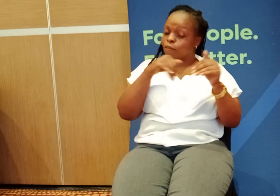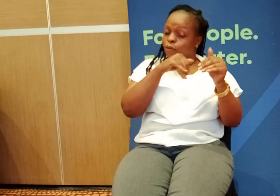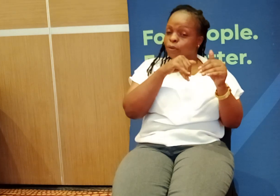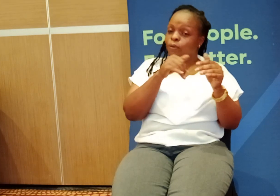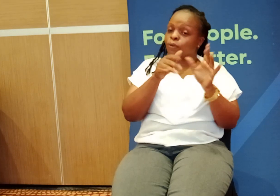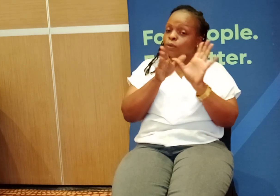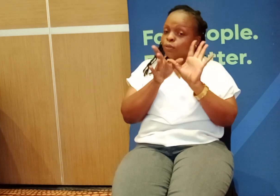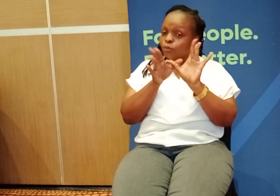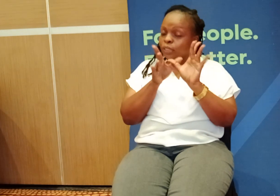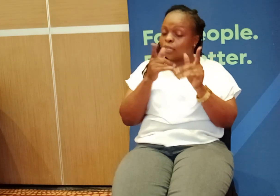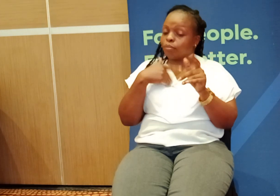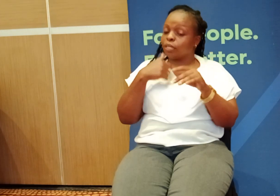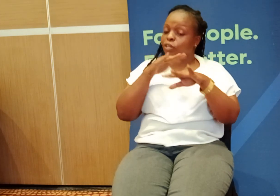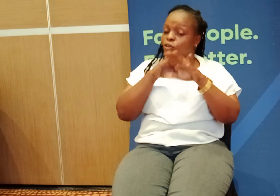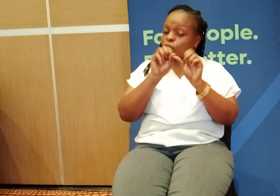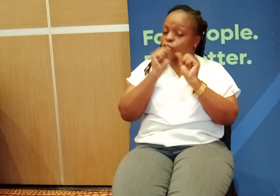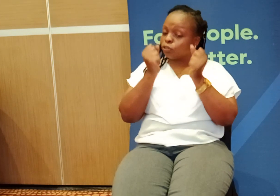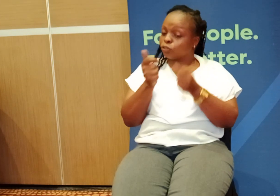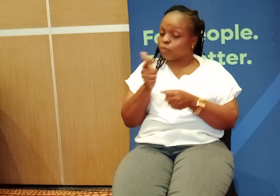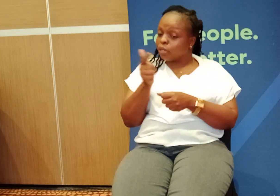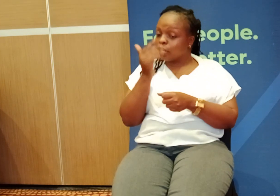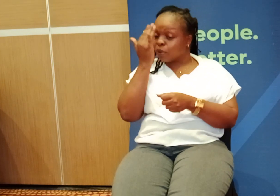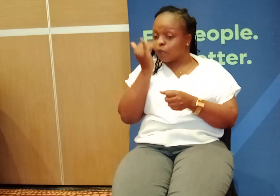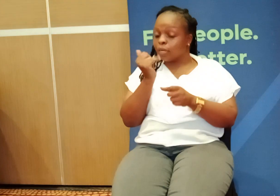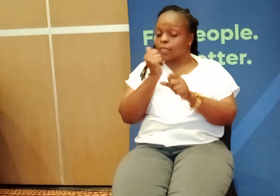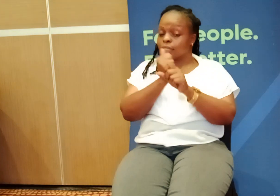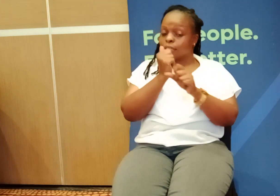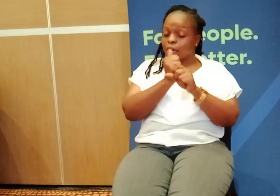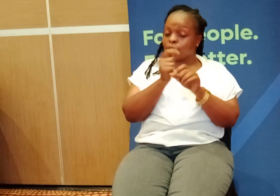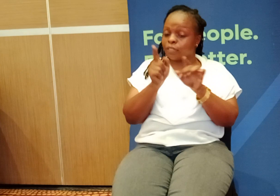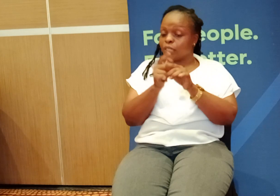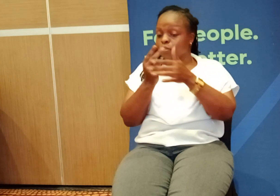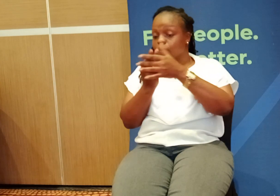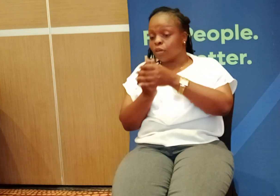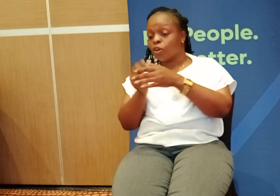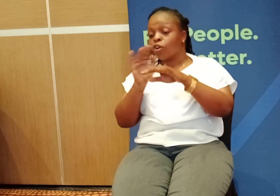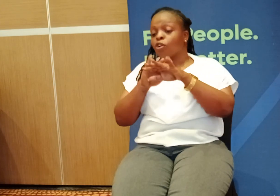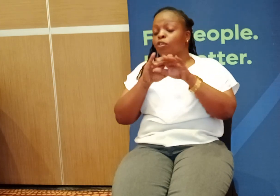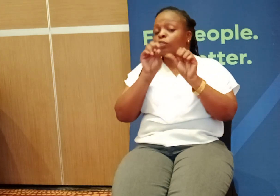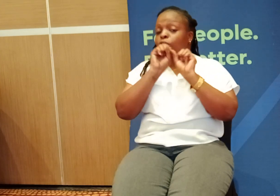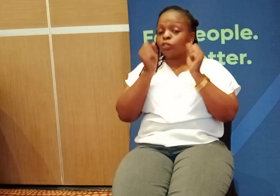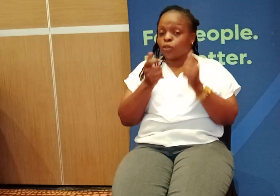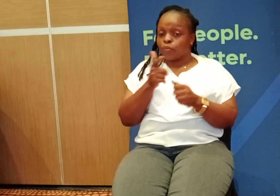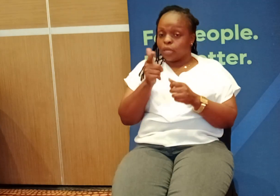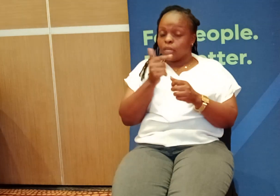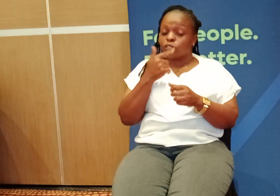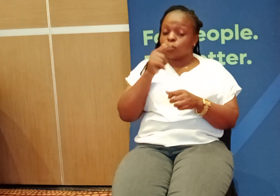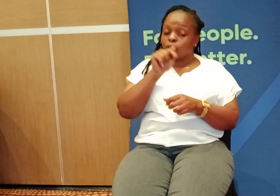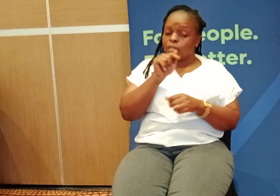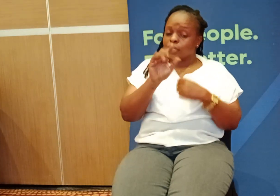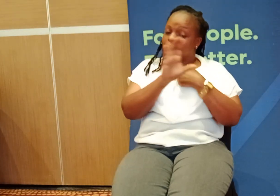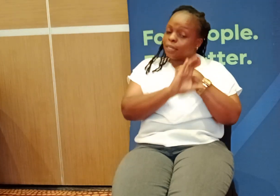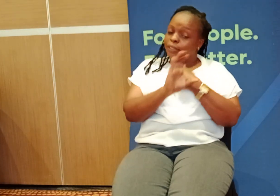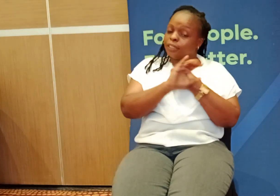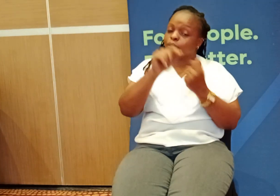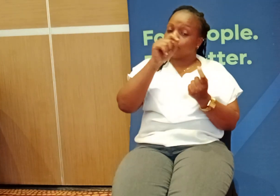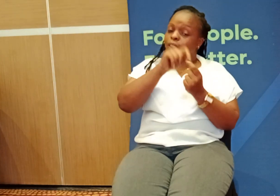media, because my staff and my stakeholders are on social media. In this country, particularly Kenya, anything